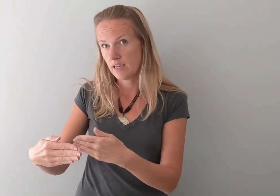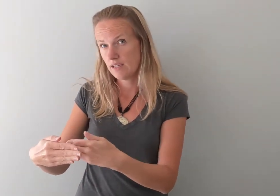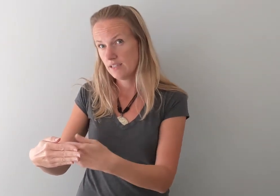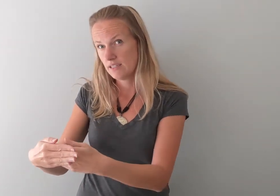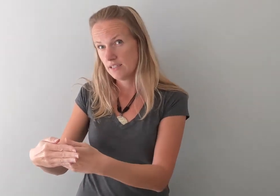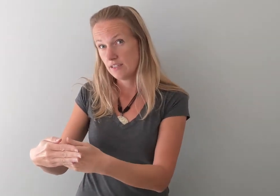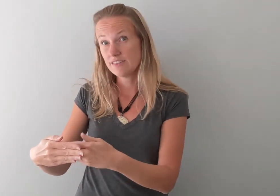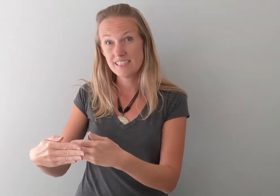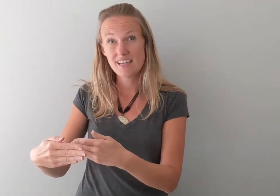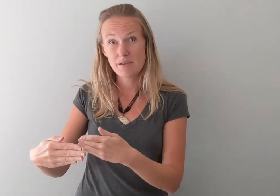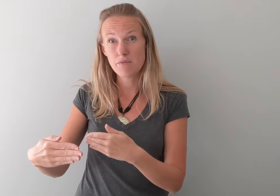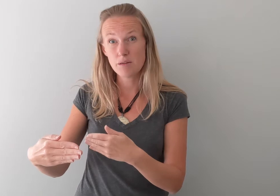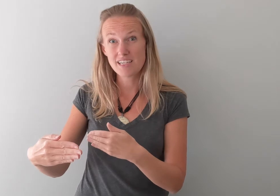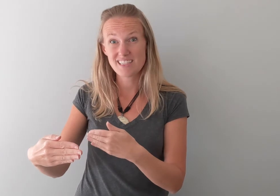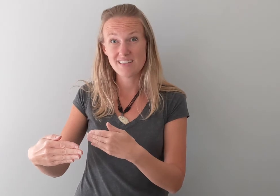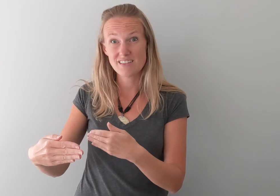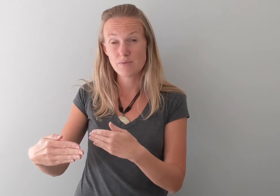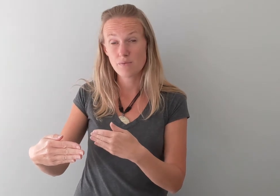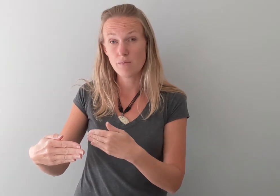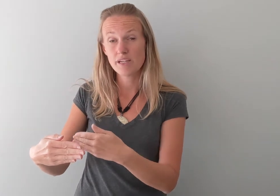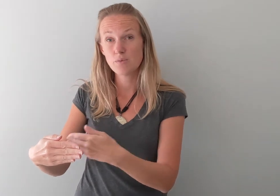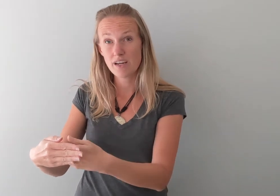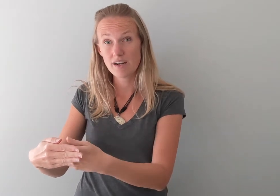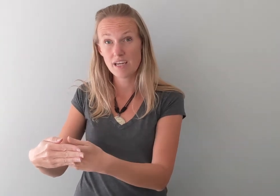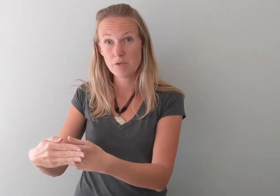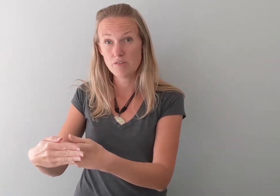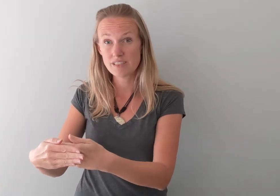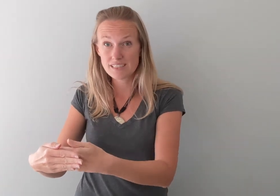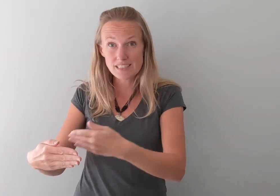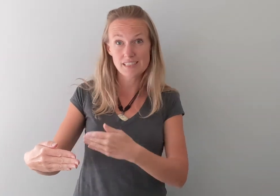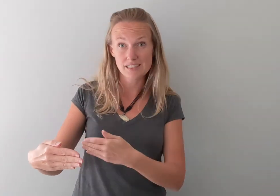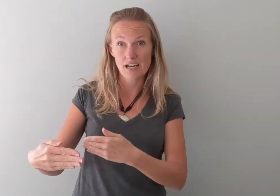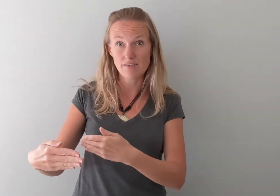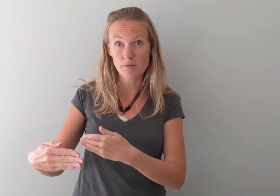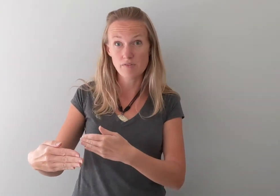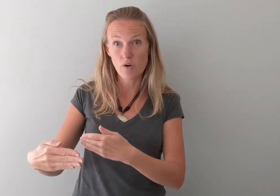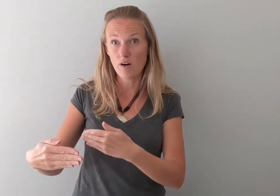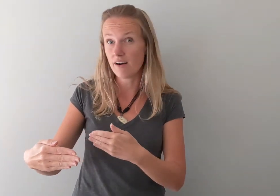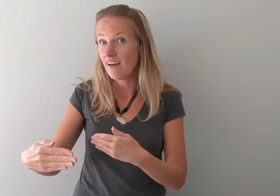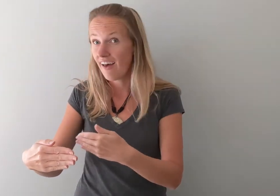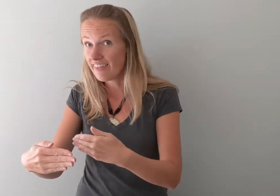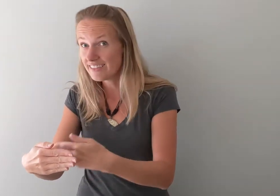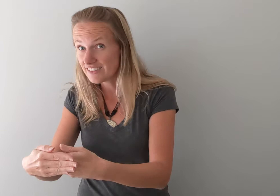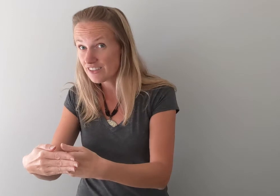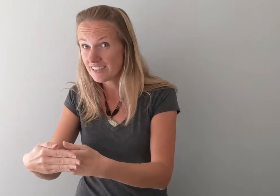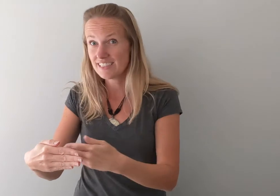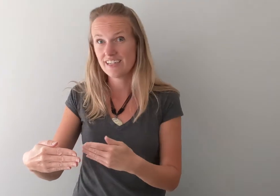Okay, you'll see that it really makes sense which way your hand moves because this is a sign for before and this is draws